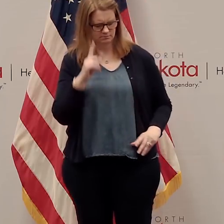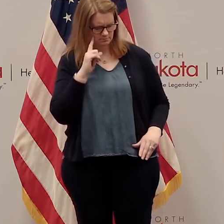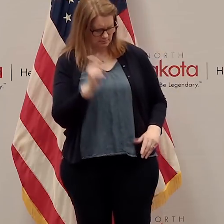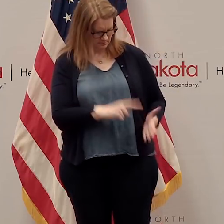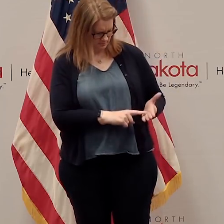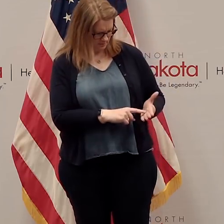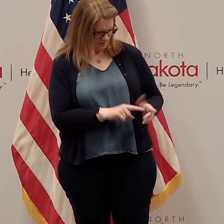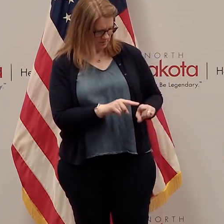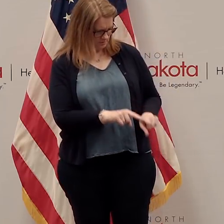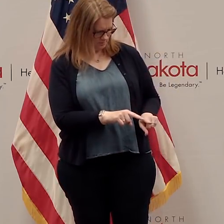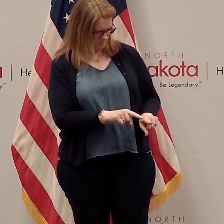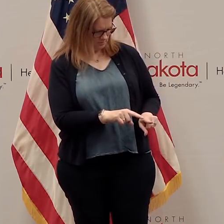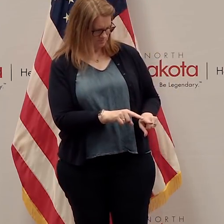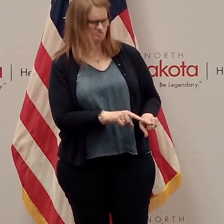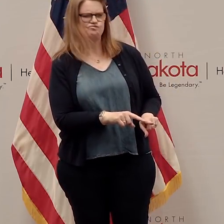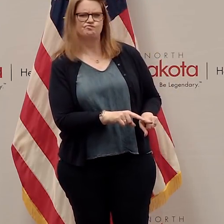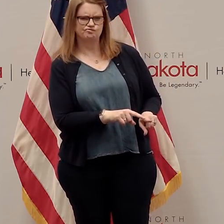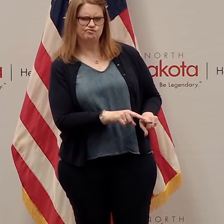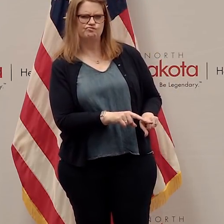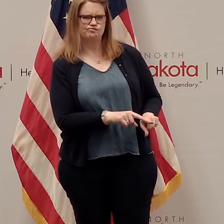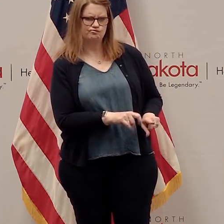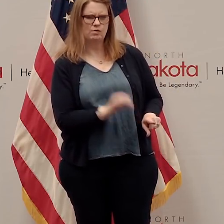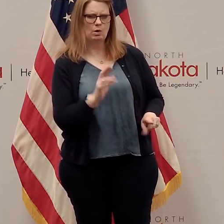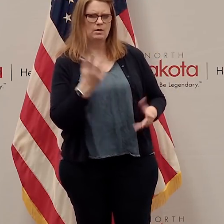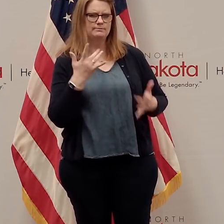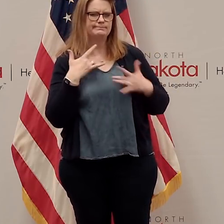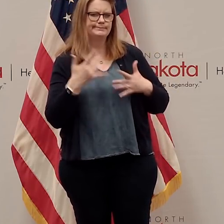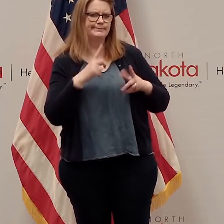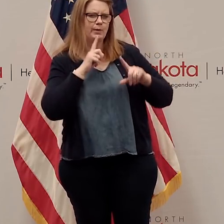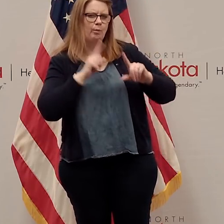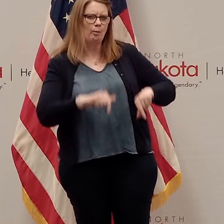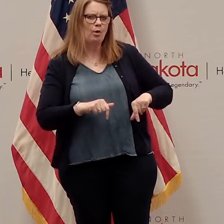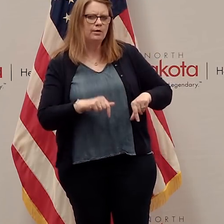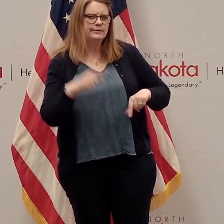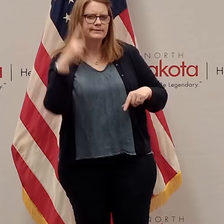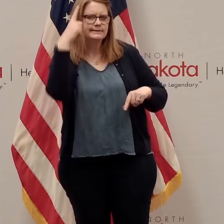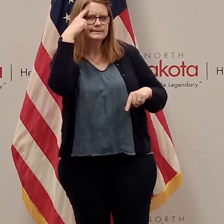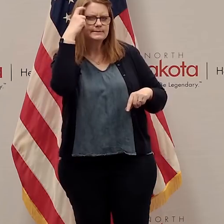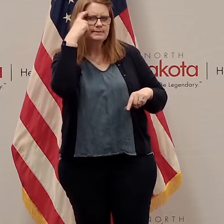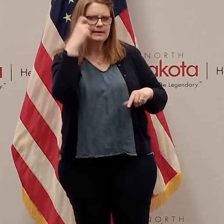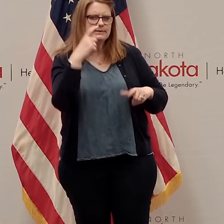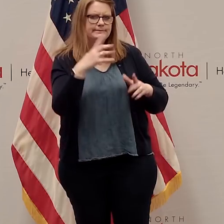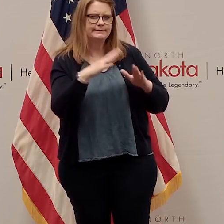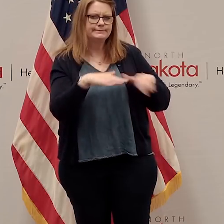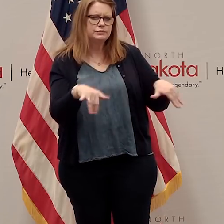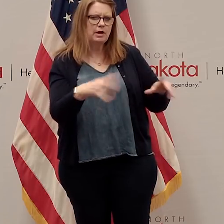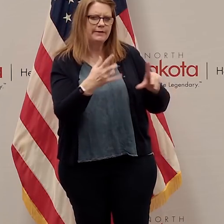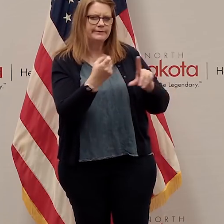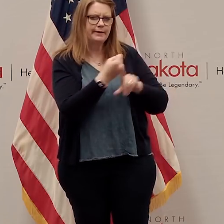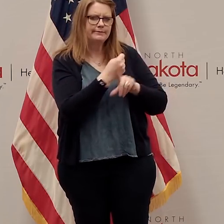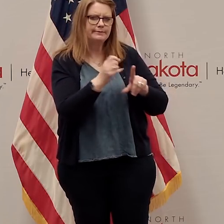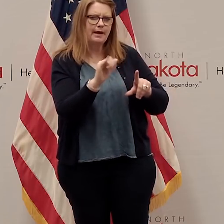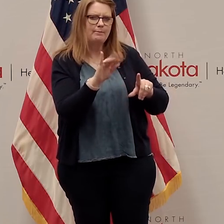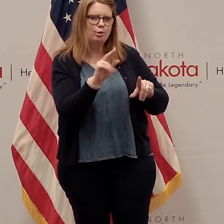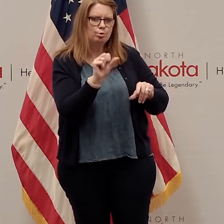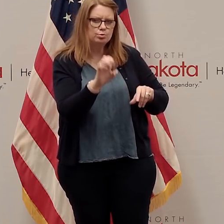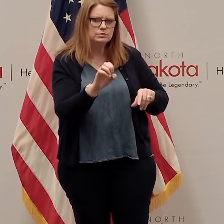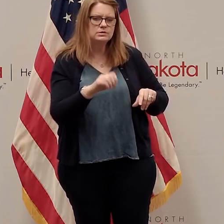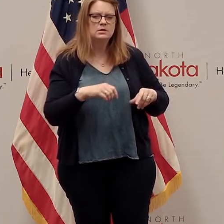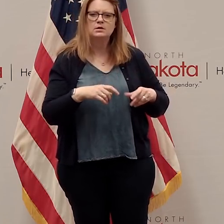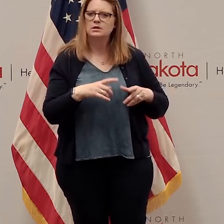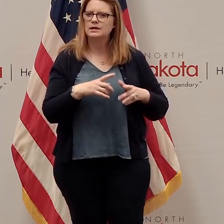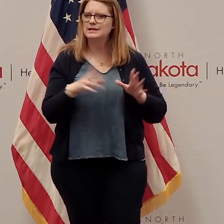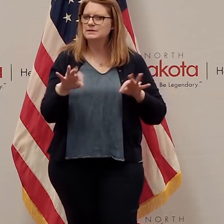to understand or be reporters of suspected child maltreatment. It's important to recognize the signs of